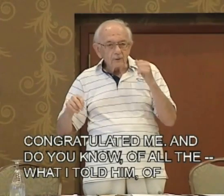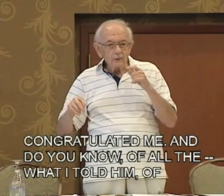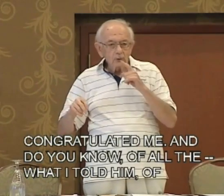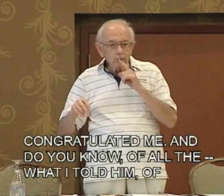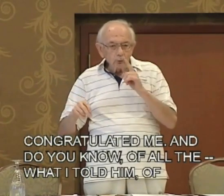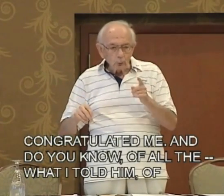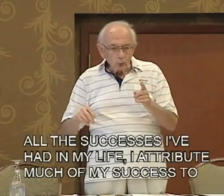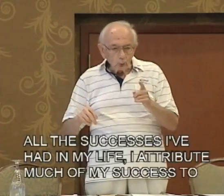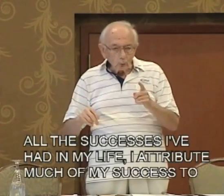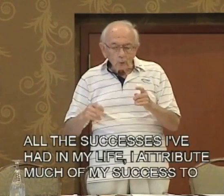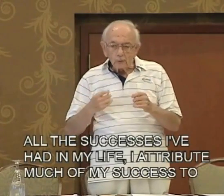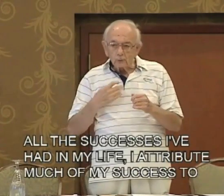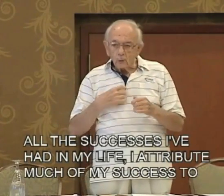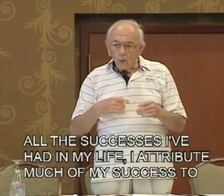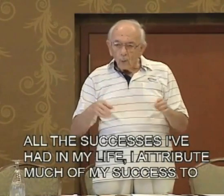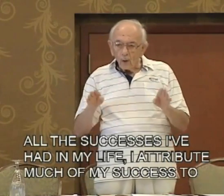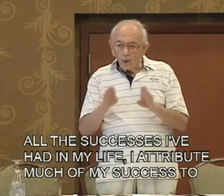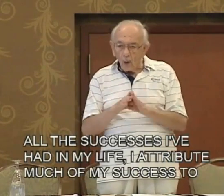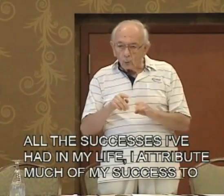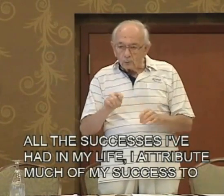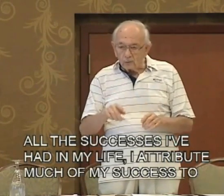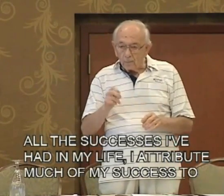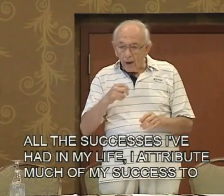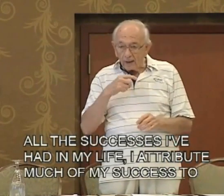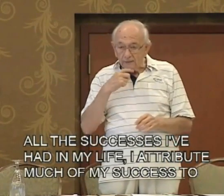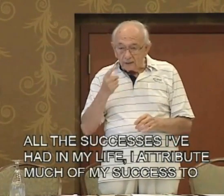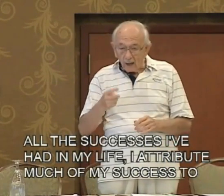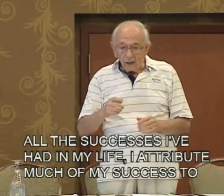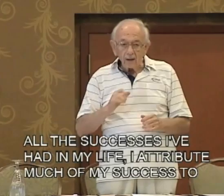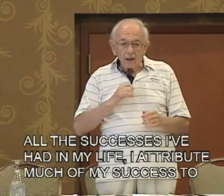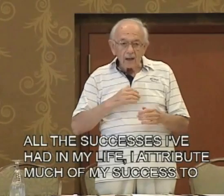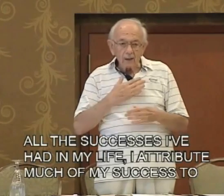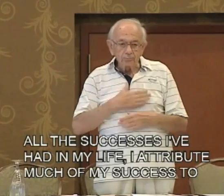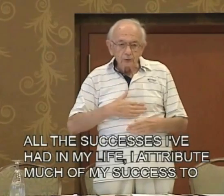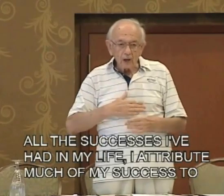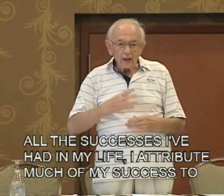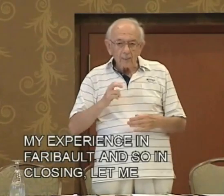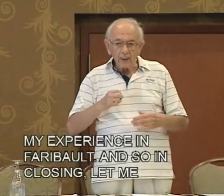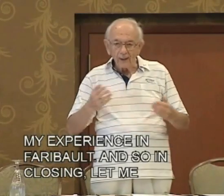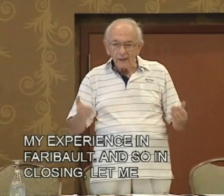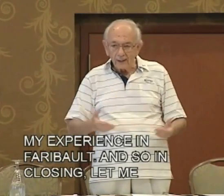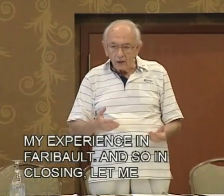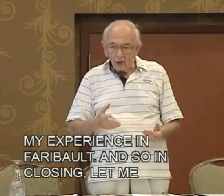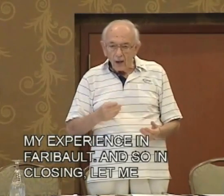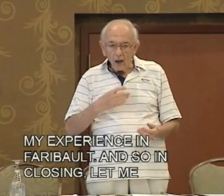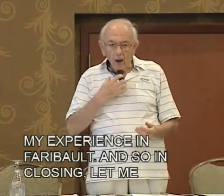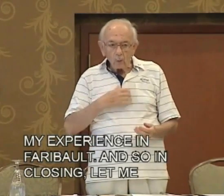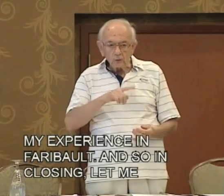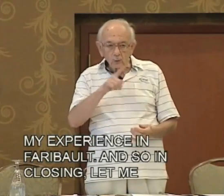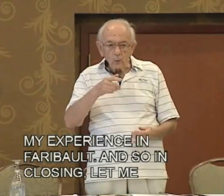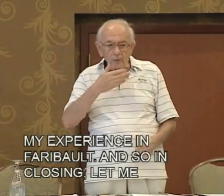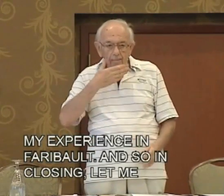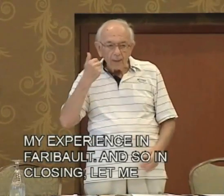I attribute much of my success to my experience in Faribault and so in closing let me just say it's a pleasure to be